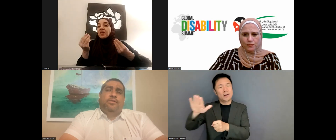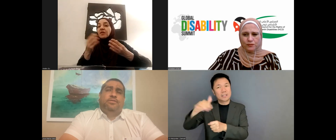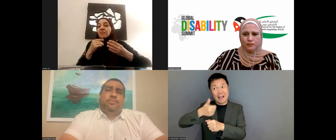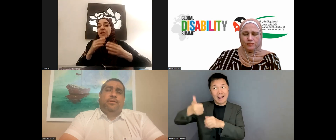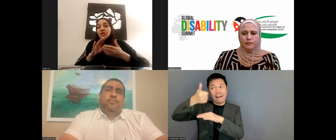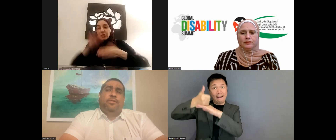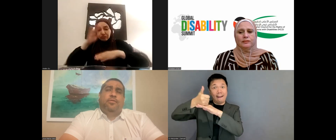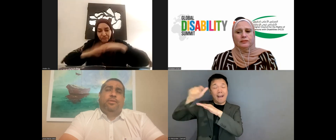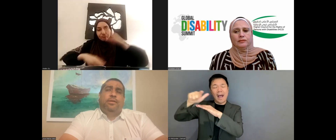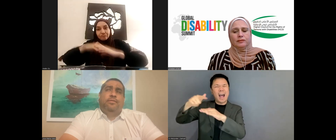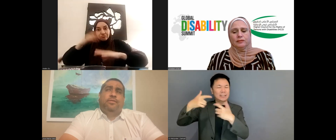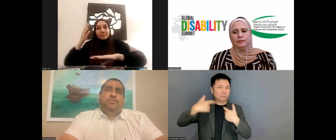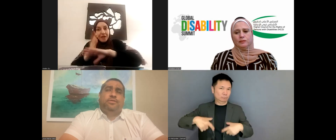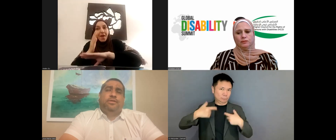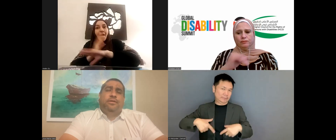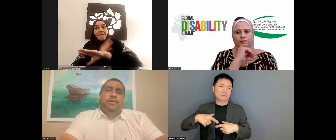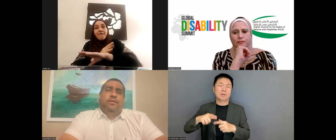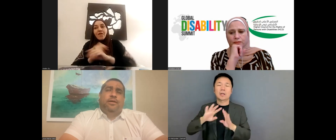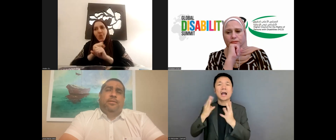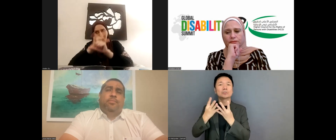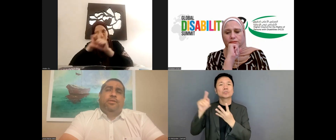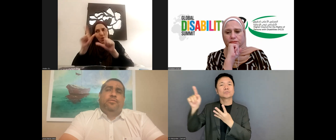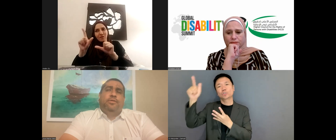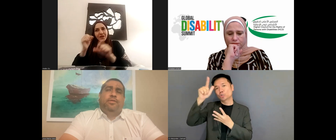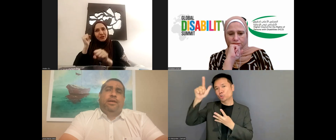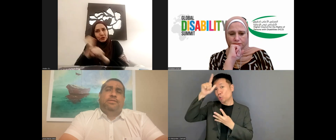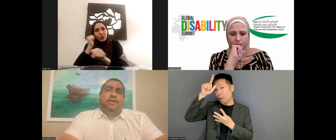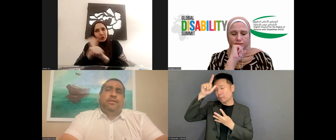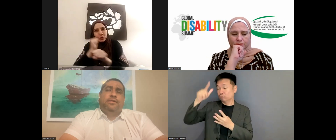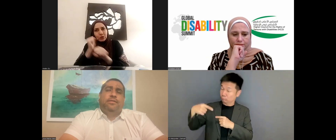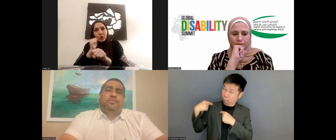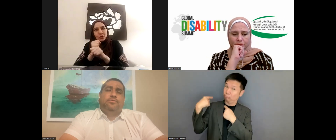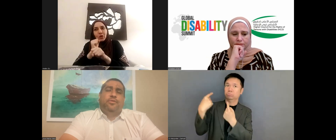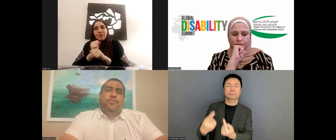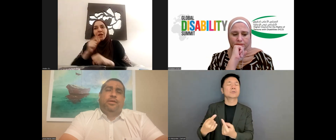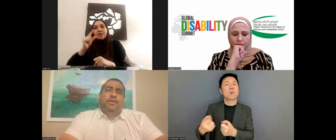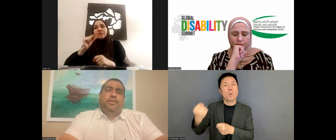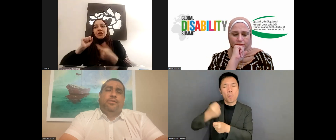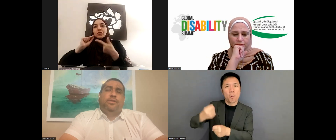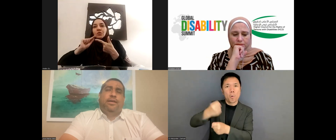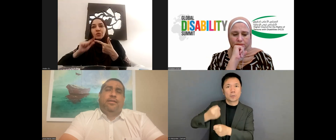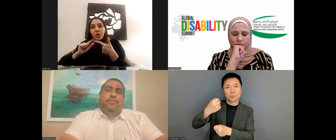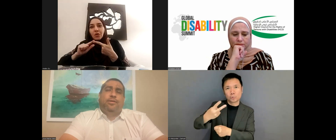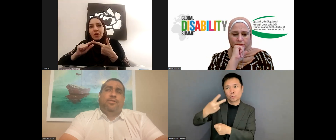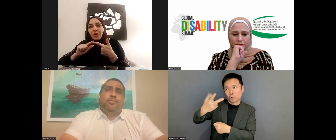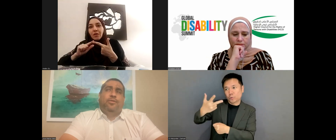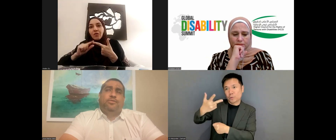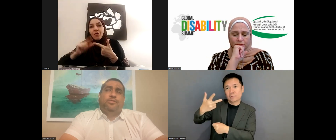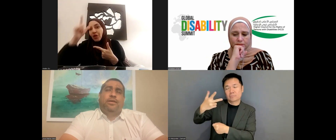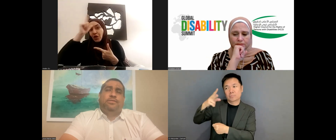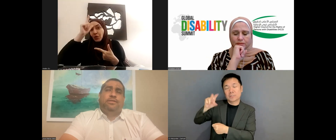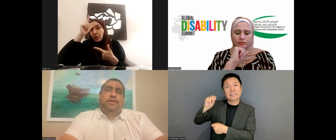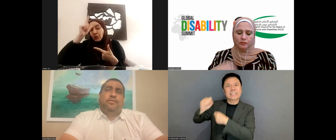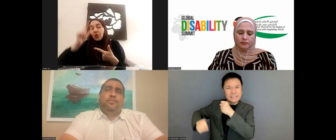its leadership, along with OPDs in Jordan, have been doing over the last 2 or 3 decades, or even more.